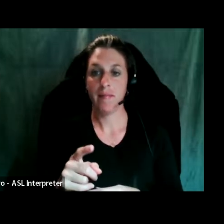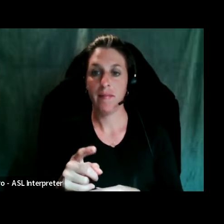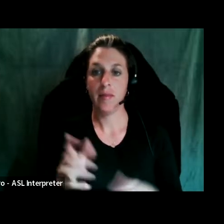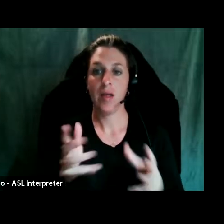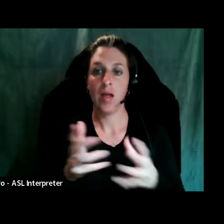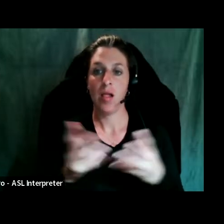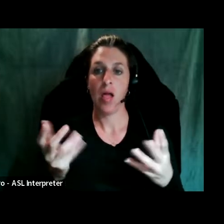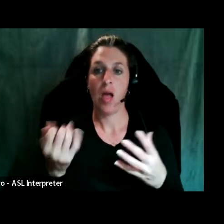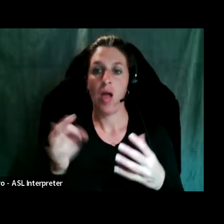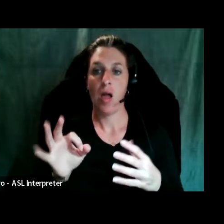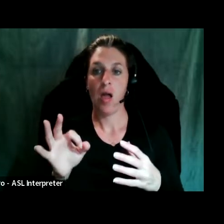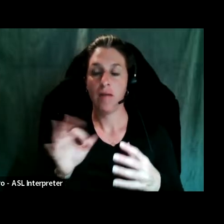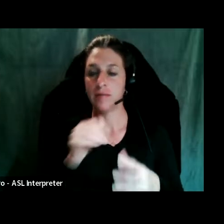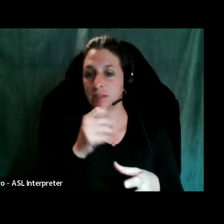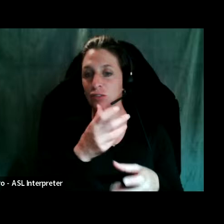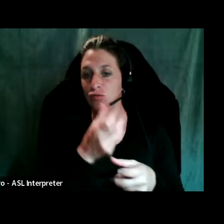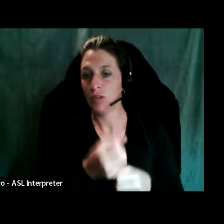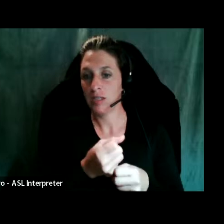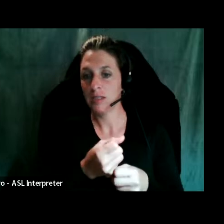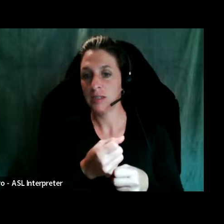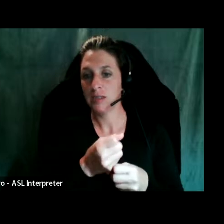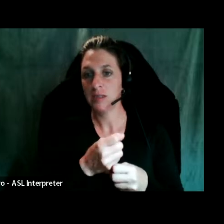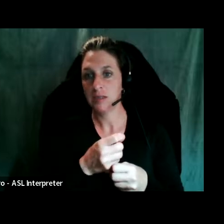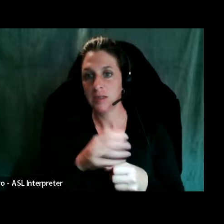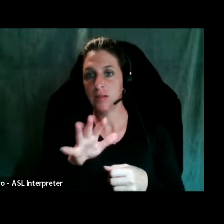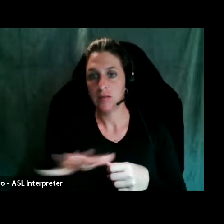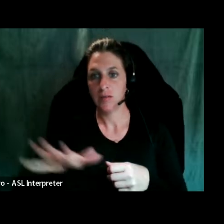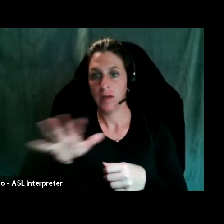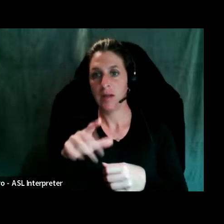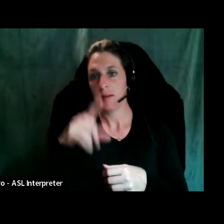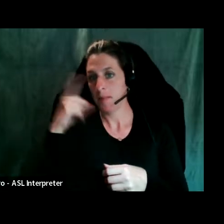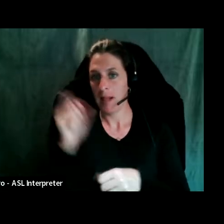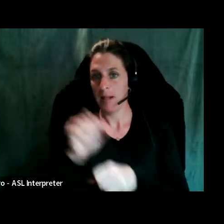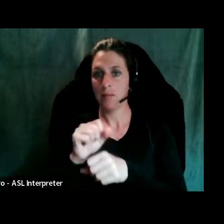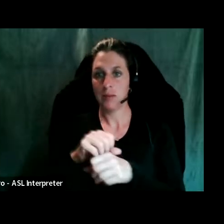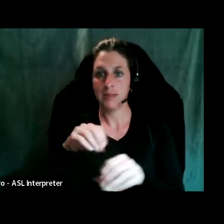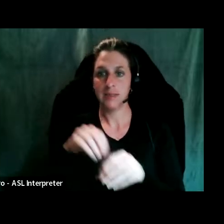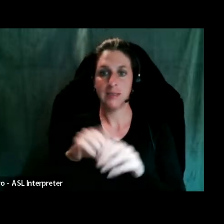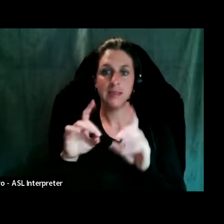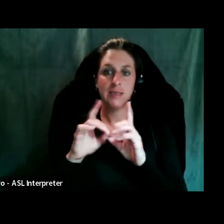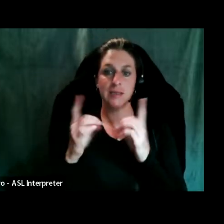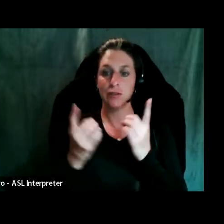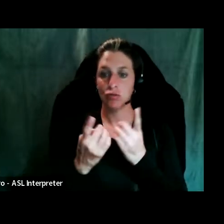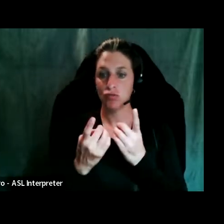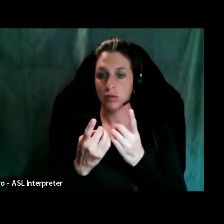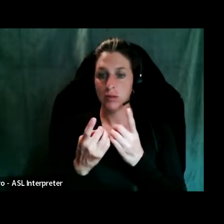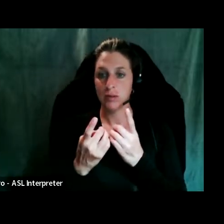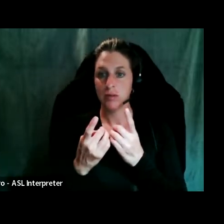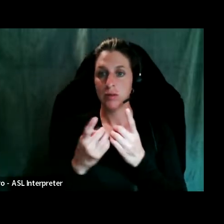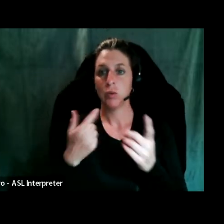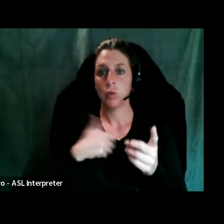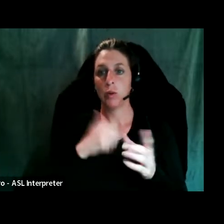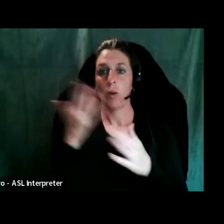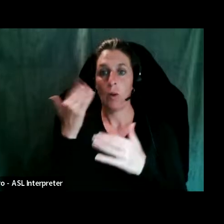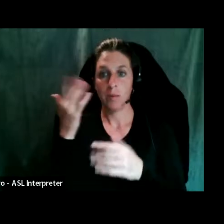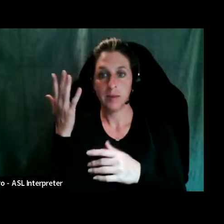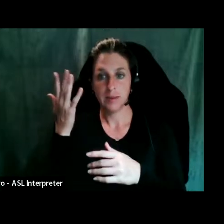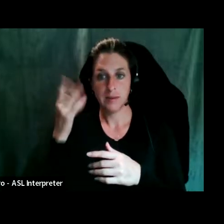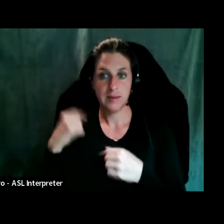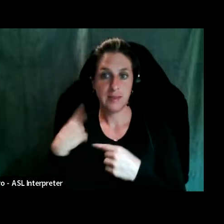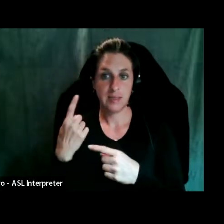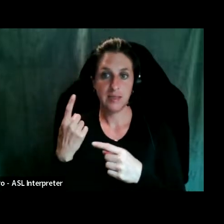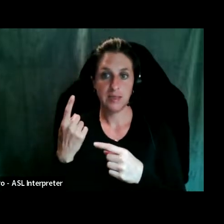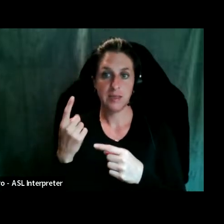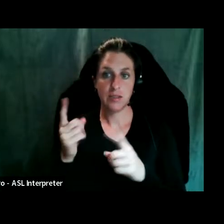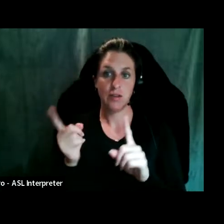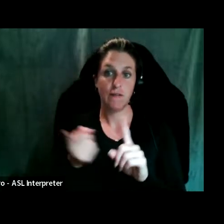of distrust among Black employees in the district. And so so we're hoping, since the first event was